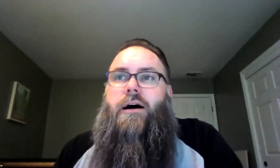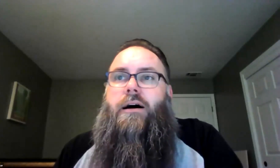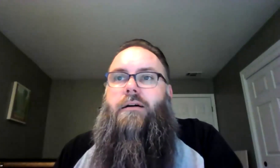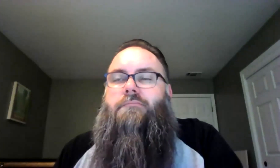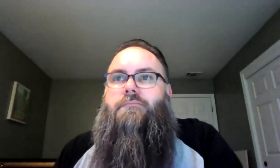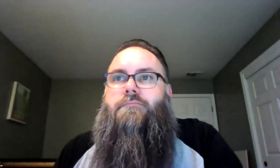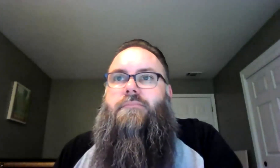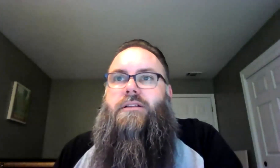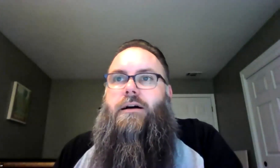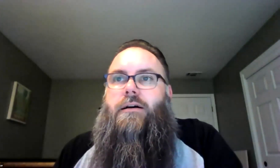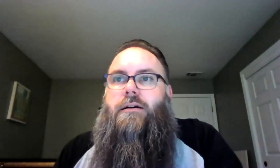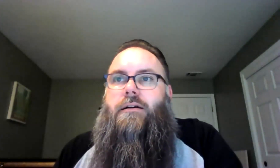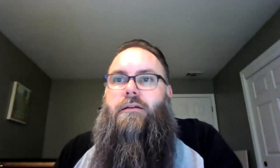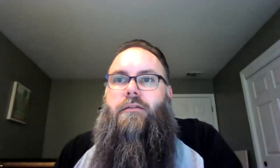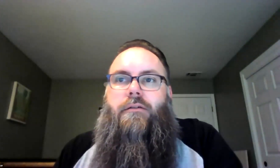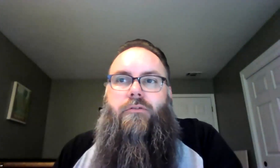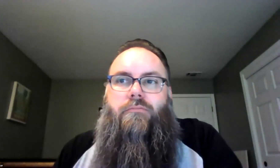have,